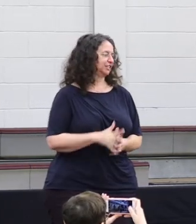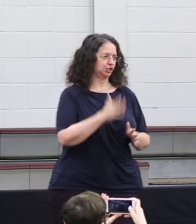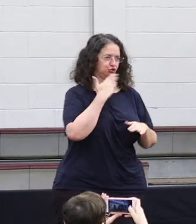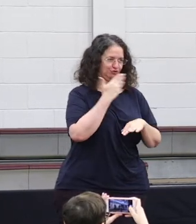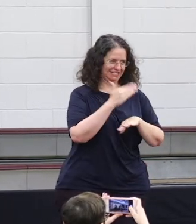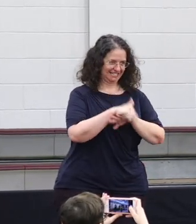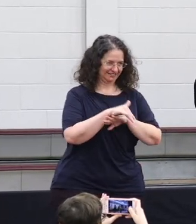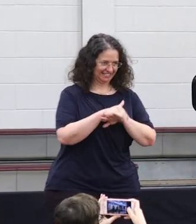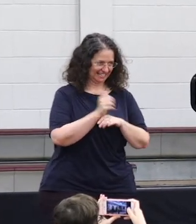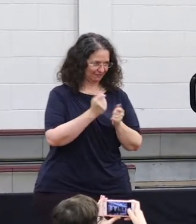Everybody.